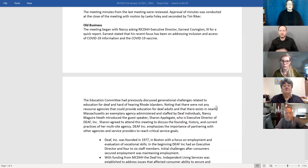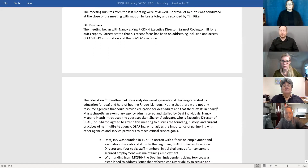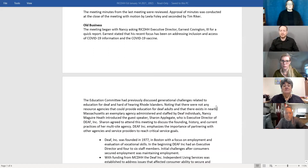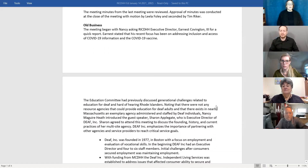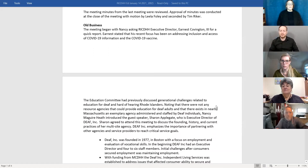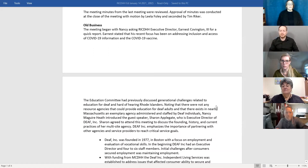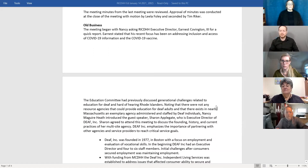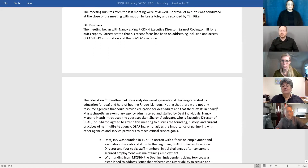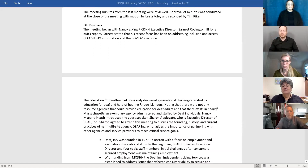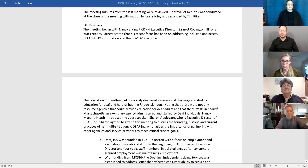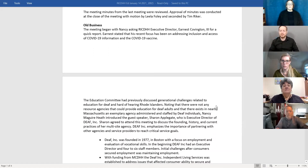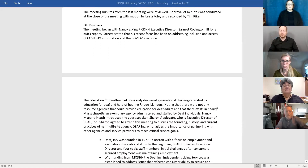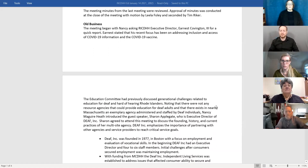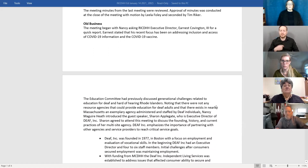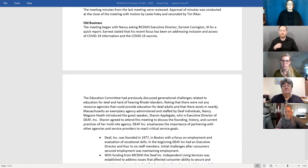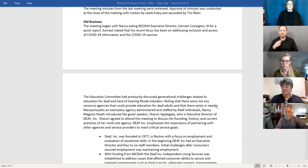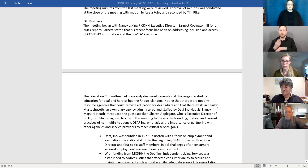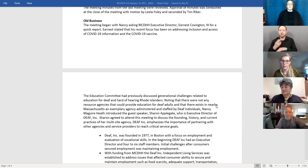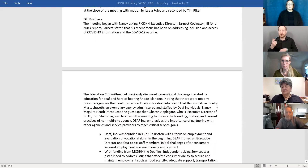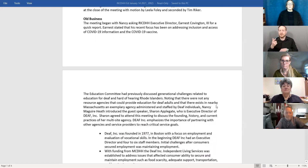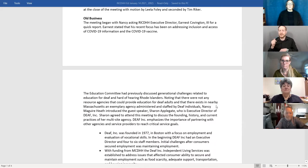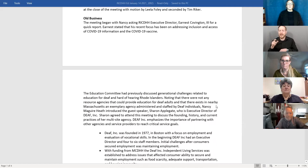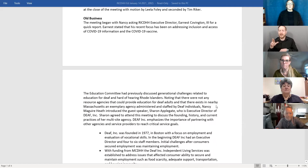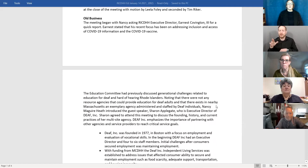Yeah, I can see it fine. Thanks. Tim says I can see it.